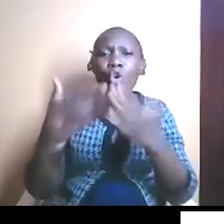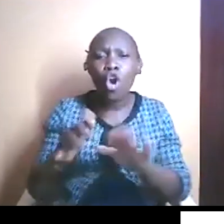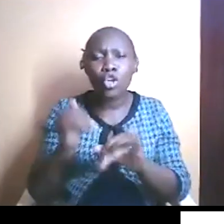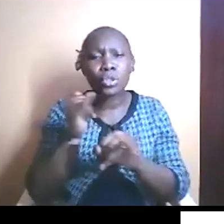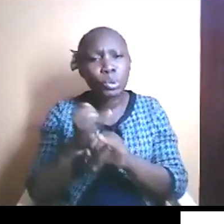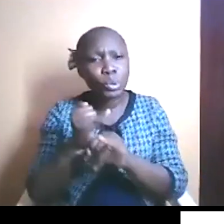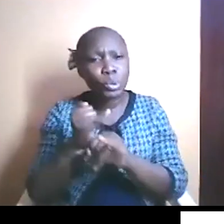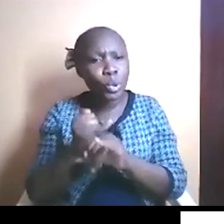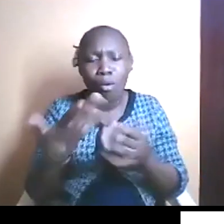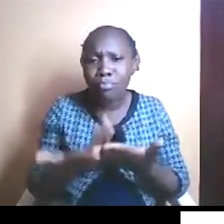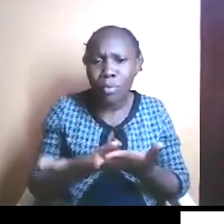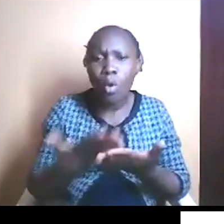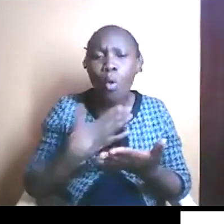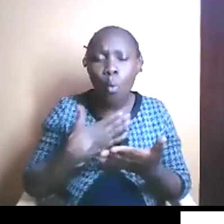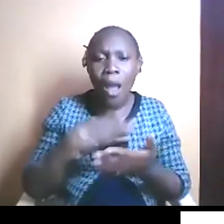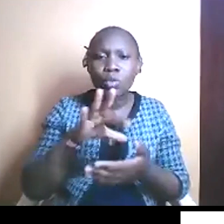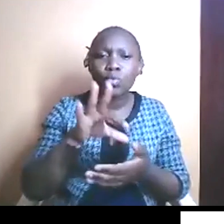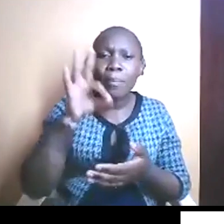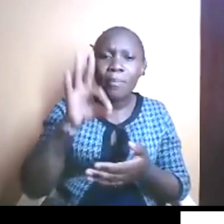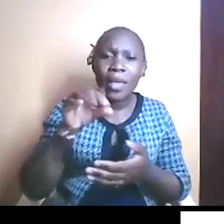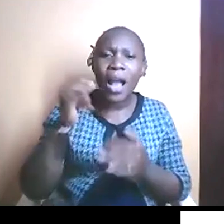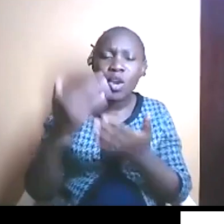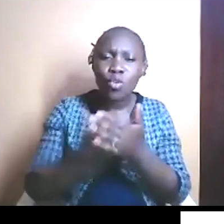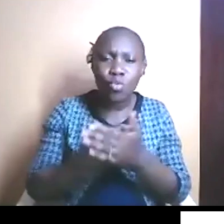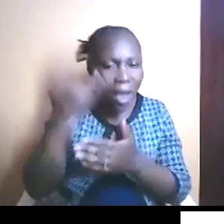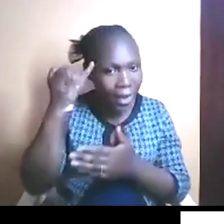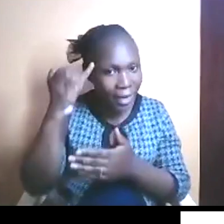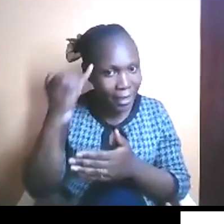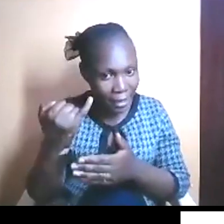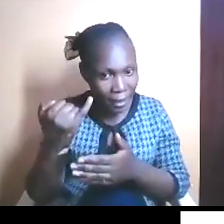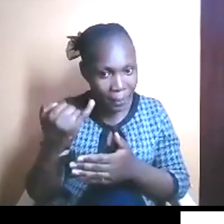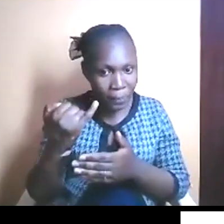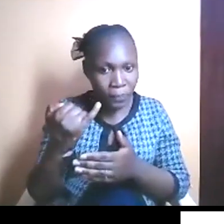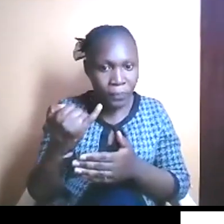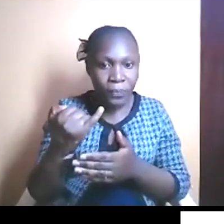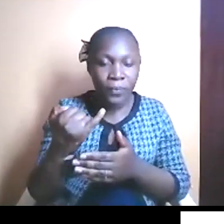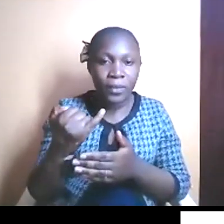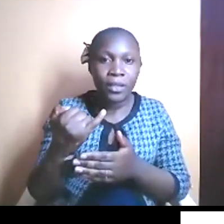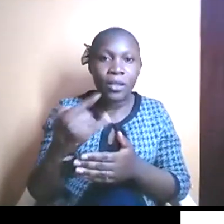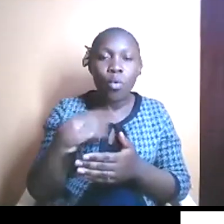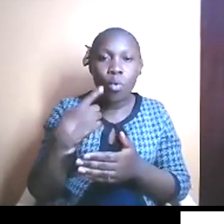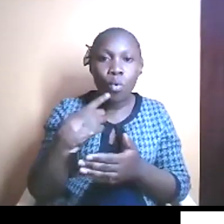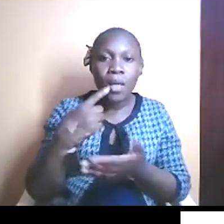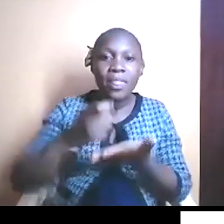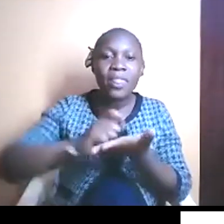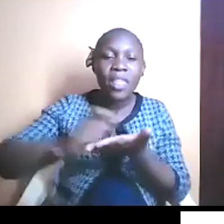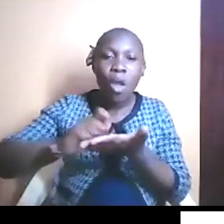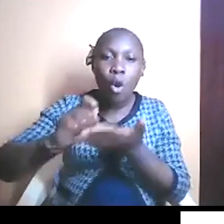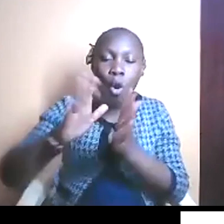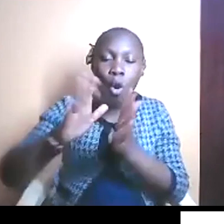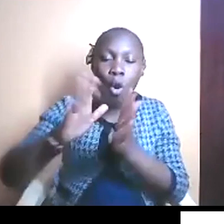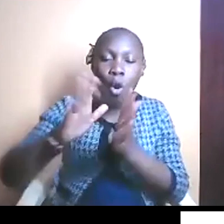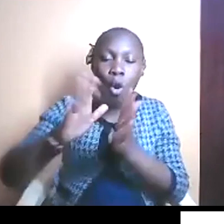leaf? So we are having the author, actually, let me just spill the beans. The author of Sacked, So What is our